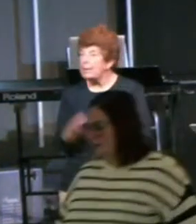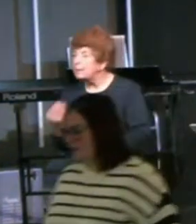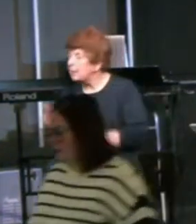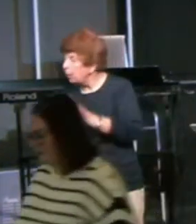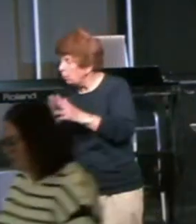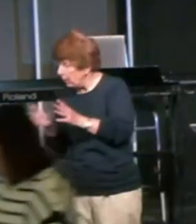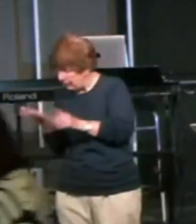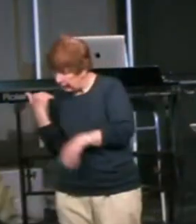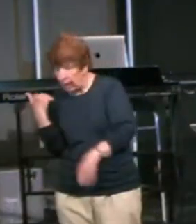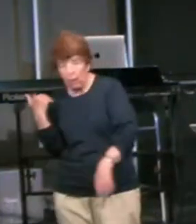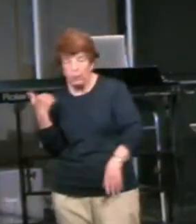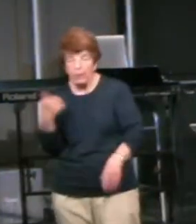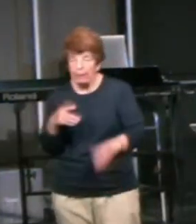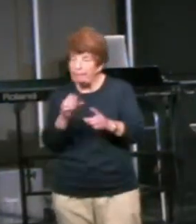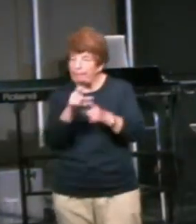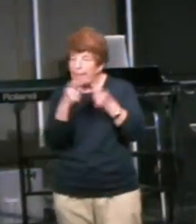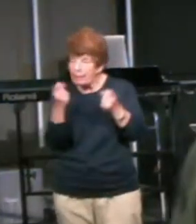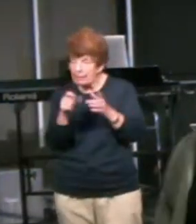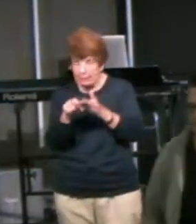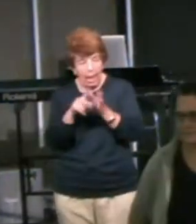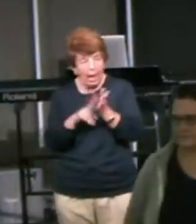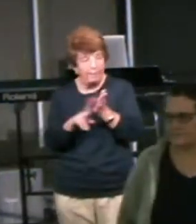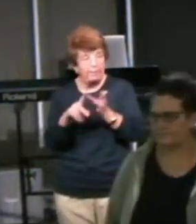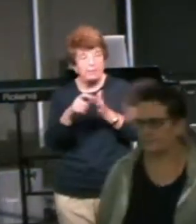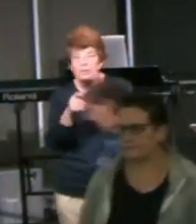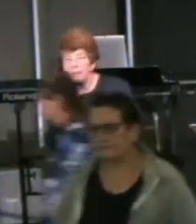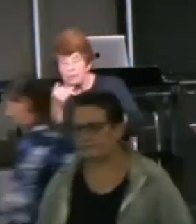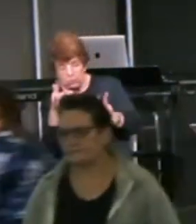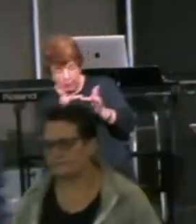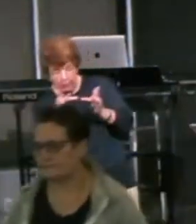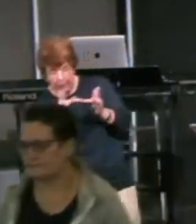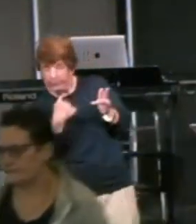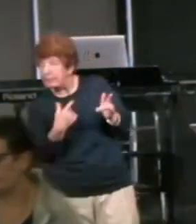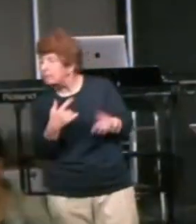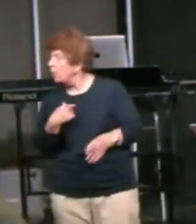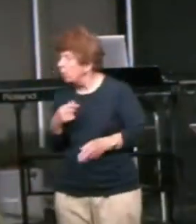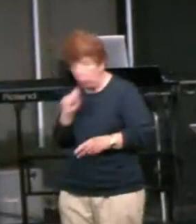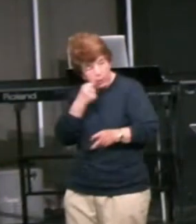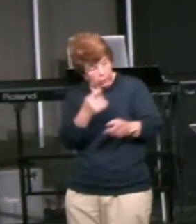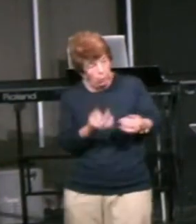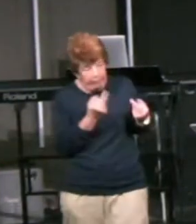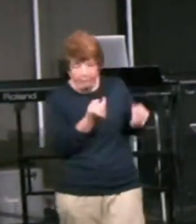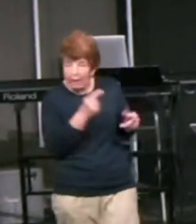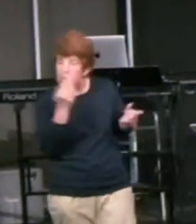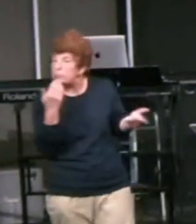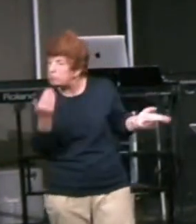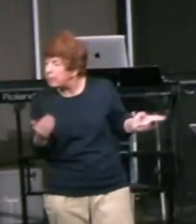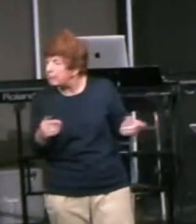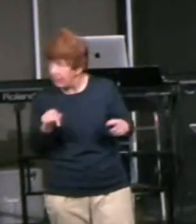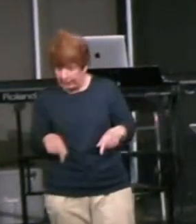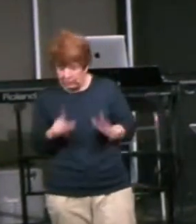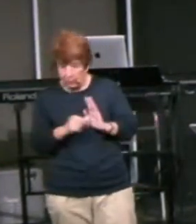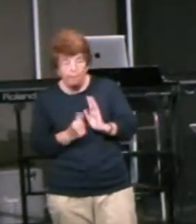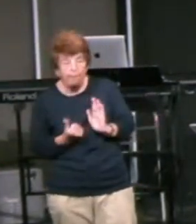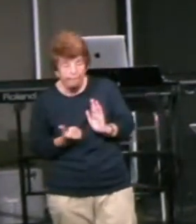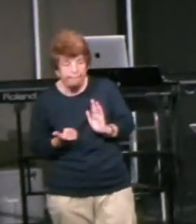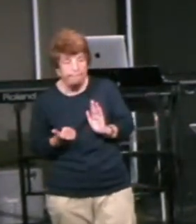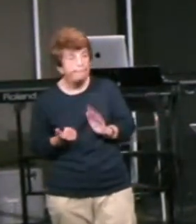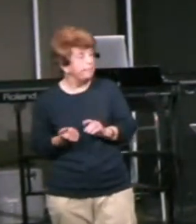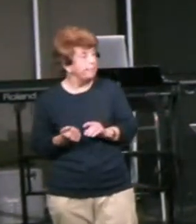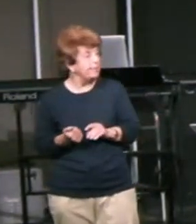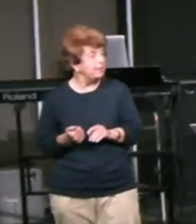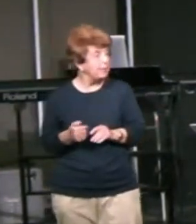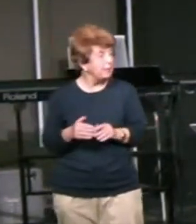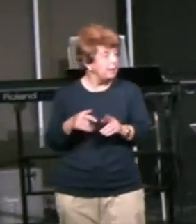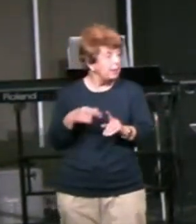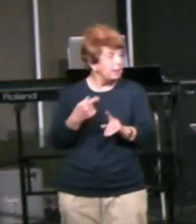ago, Pastor David contacted me and asked whether I'd be available to preach on this occasion, and